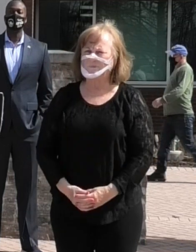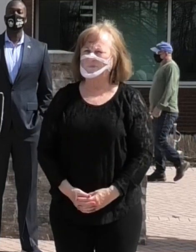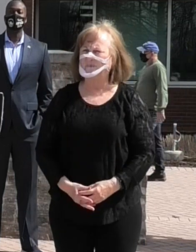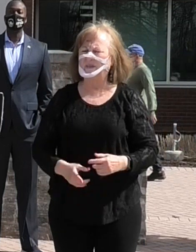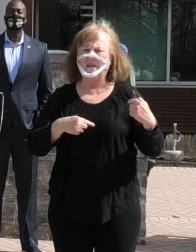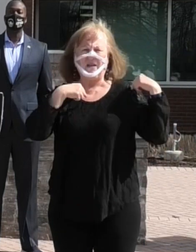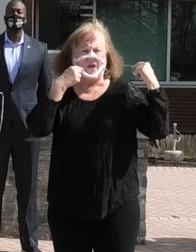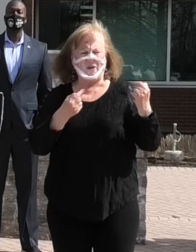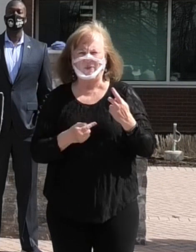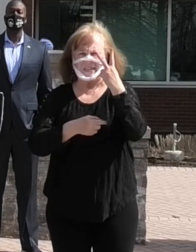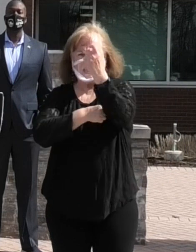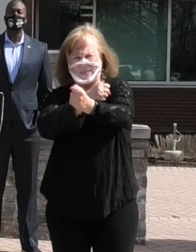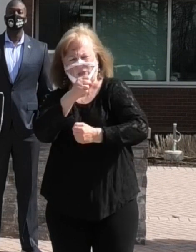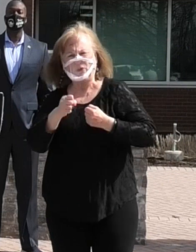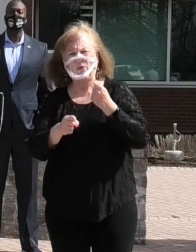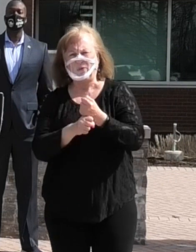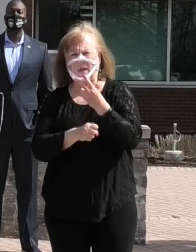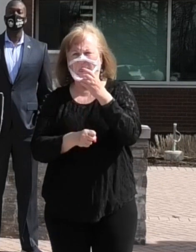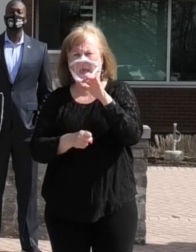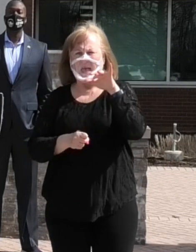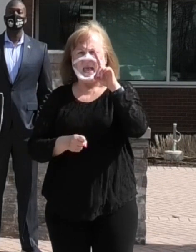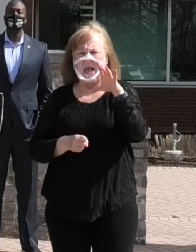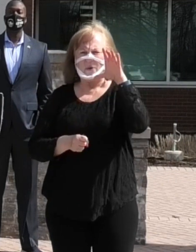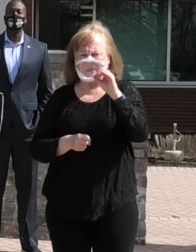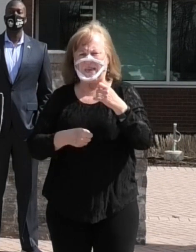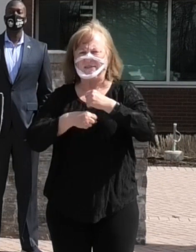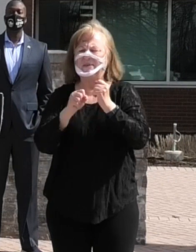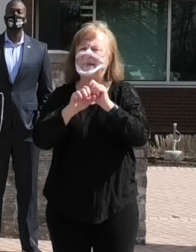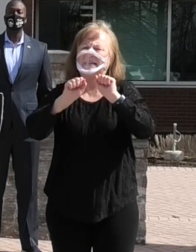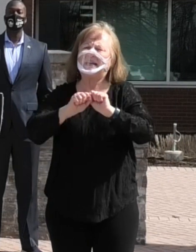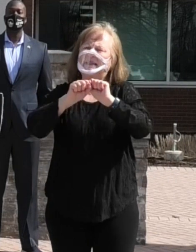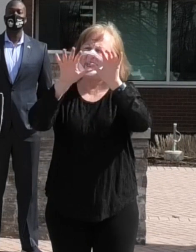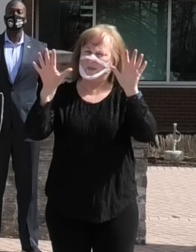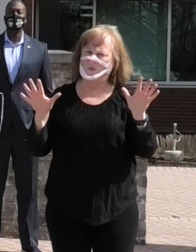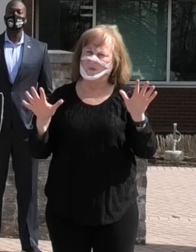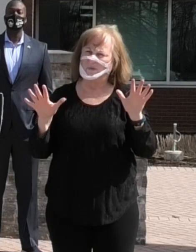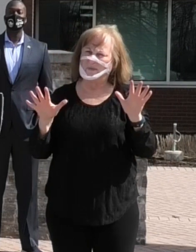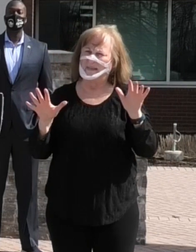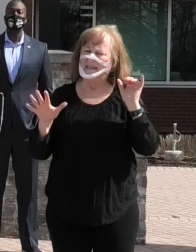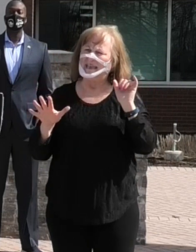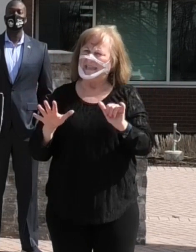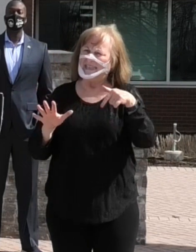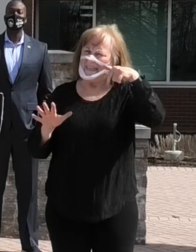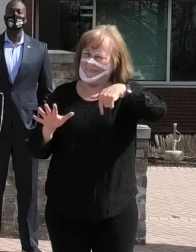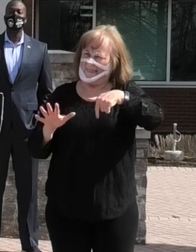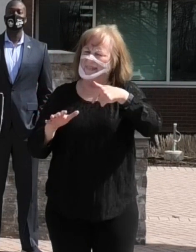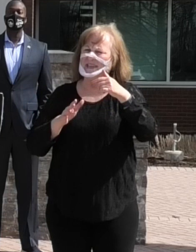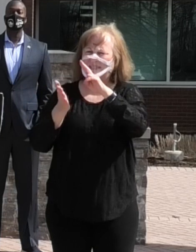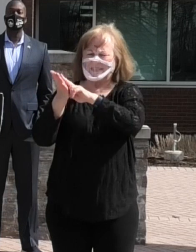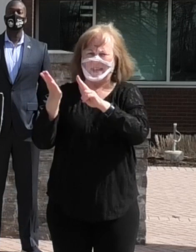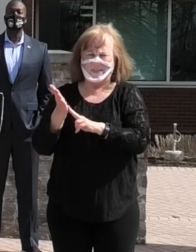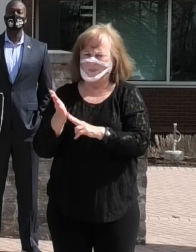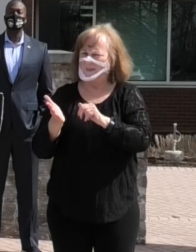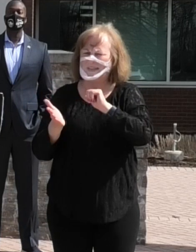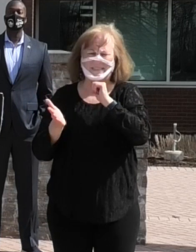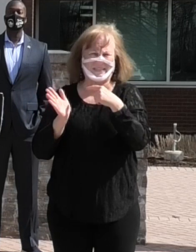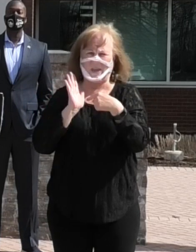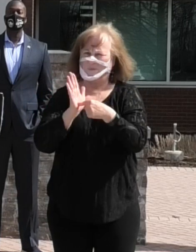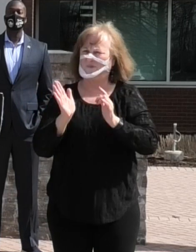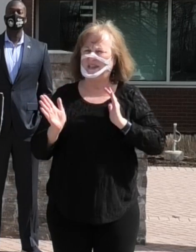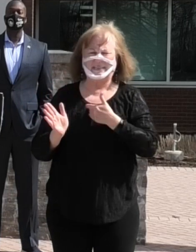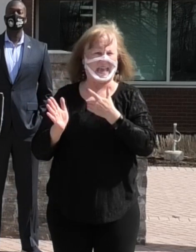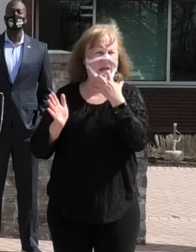Over the last 2 years, Howard County has made it clear that this contract did not reflect